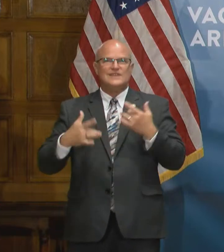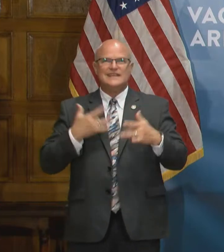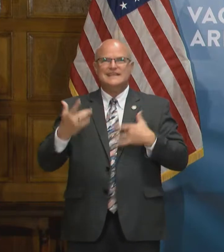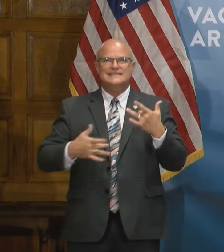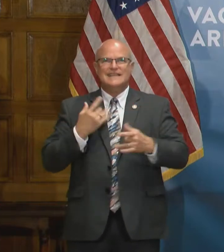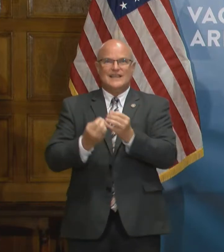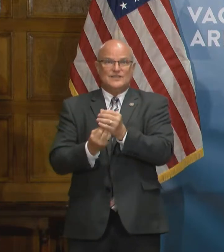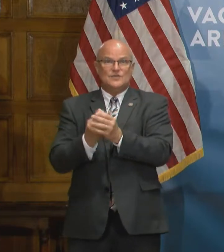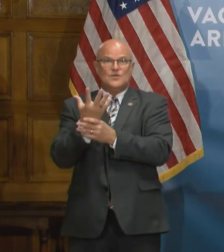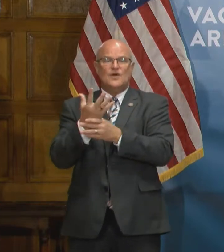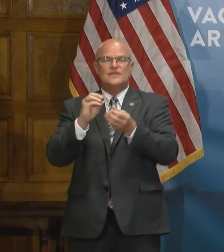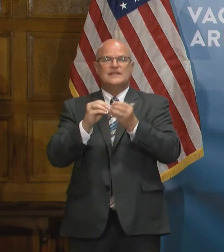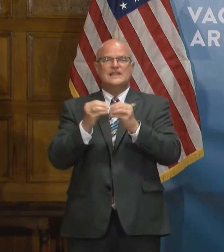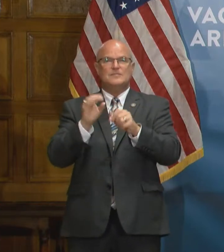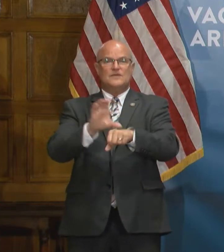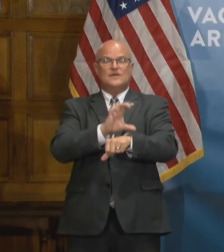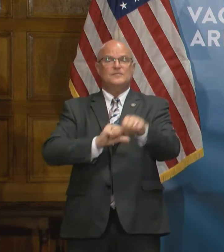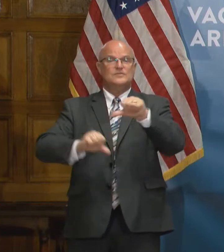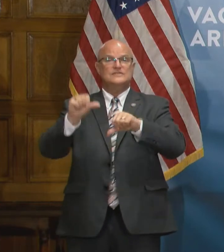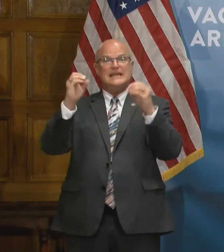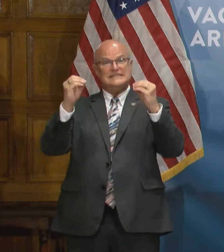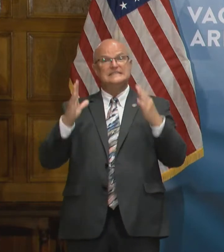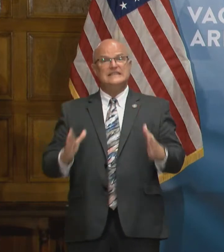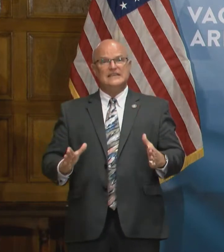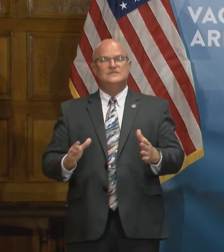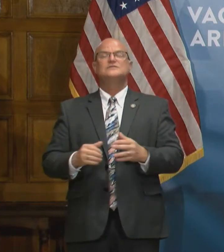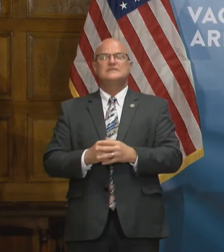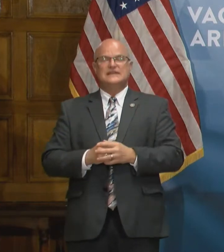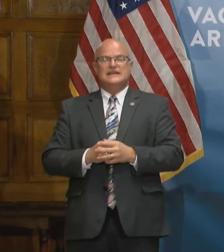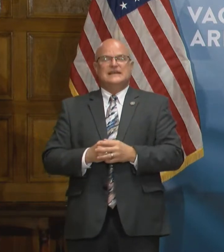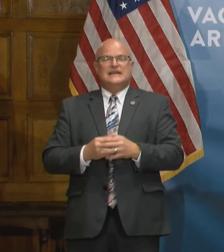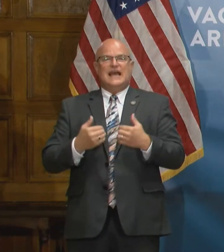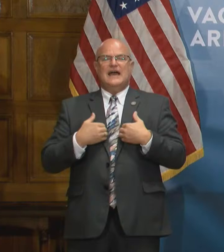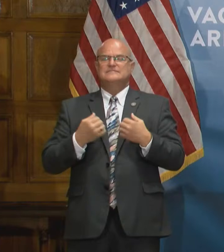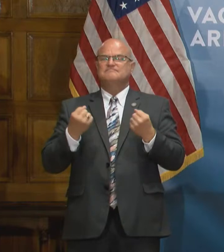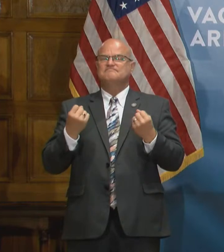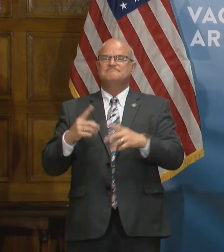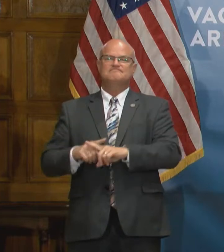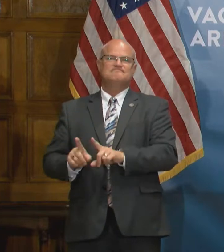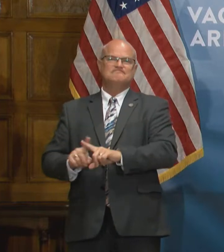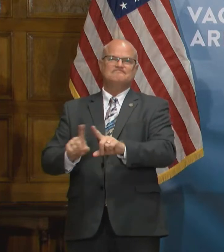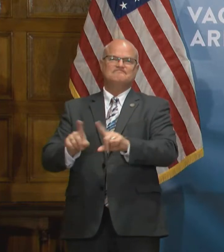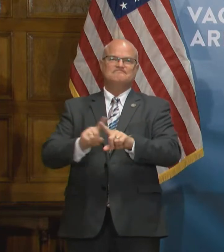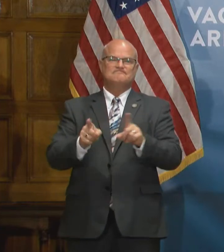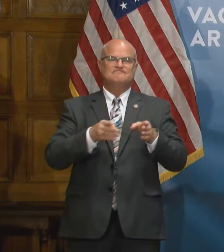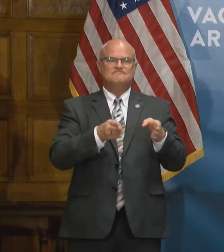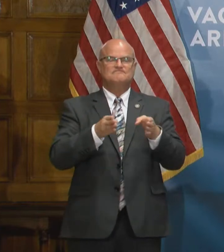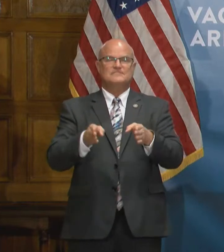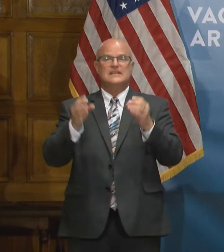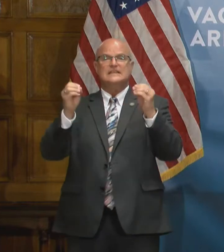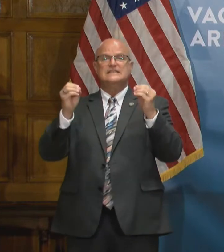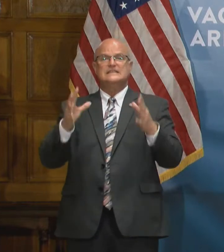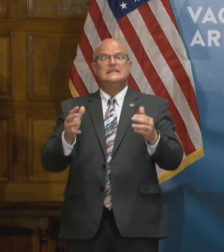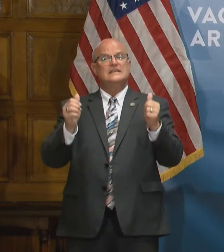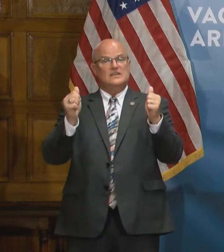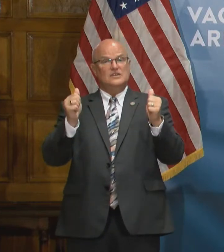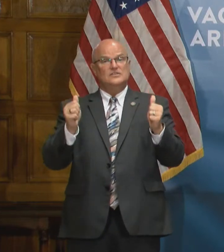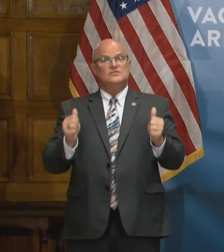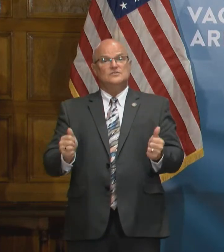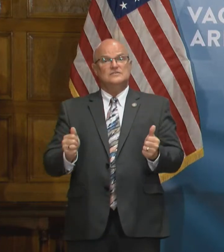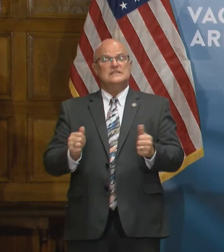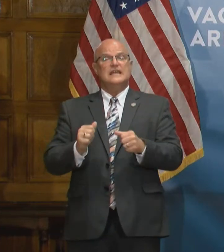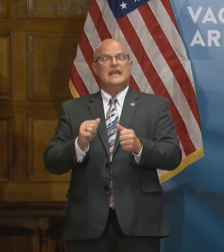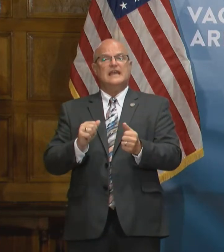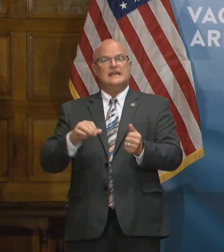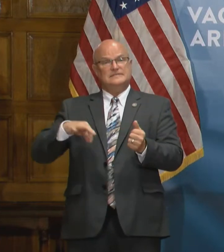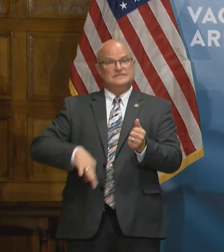about the growth in the number of our computer science teachers. We have lots of different avenues that teachers can